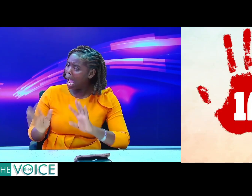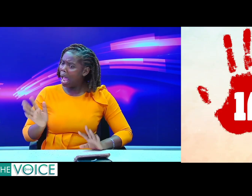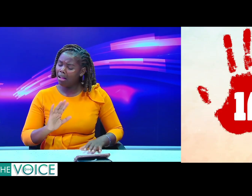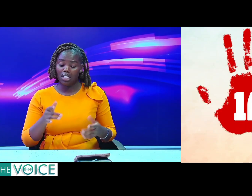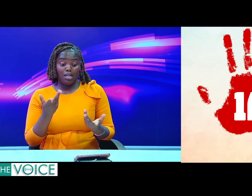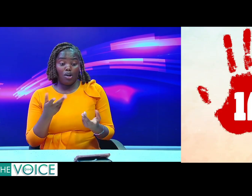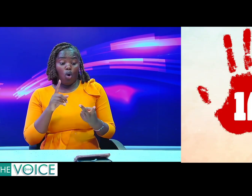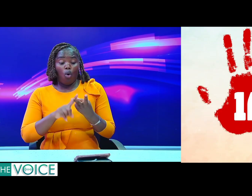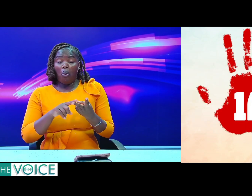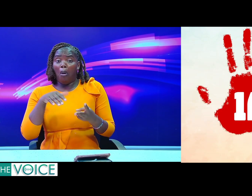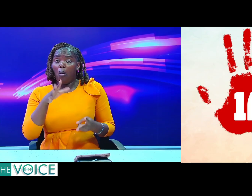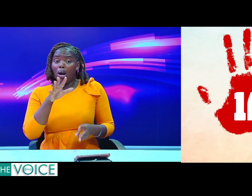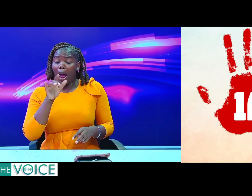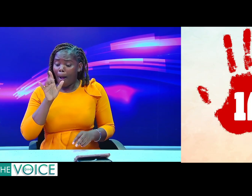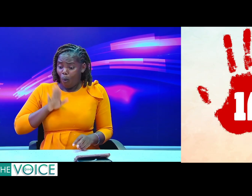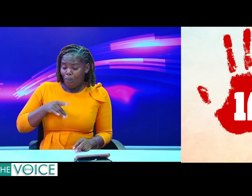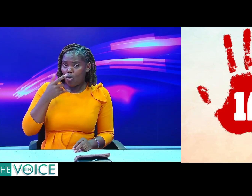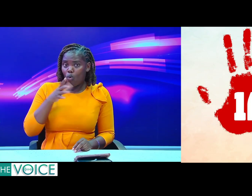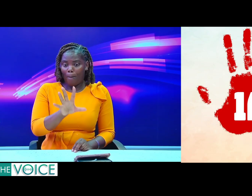nurses, they're looking at you, they're wondering,